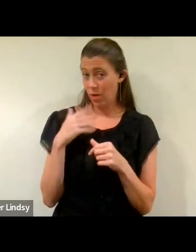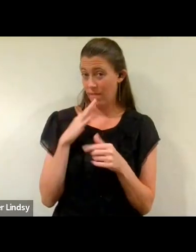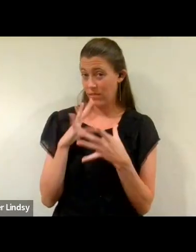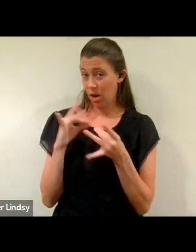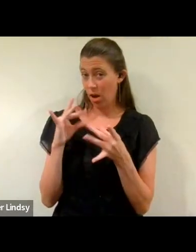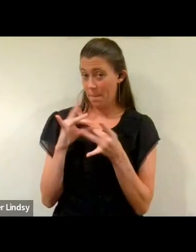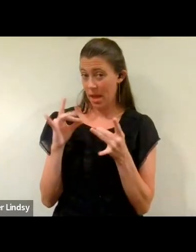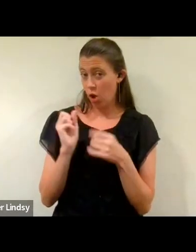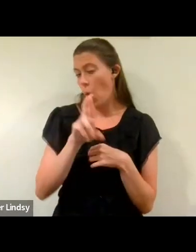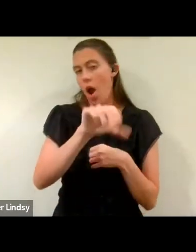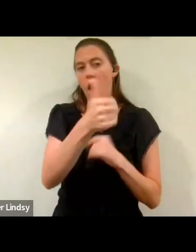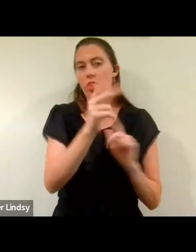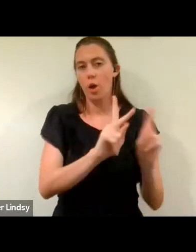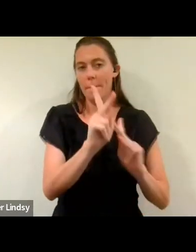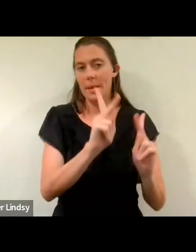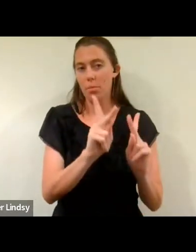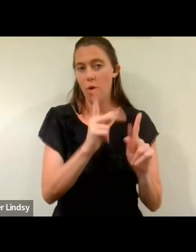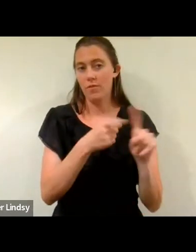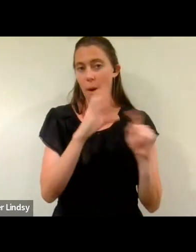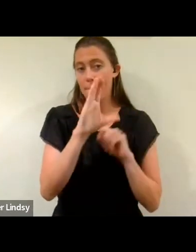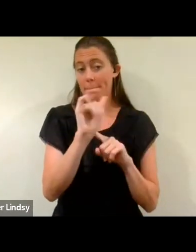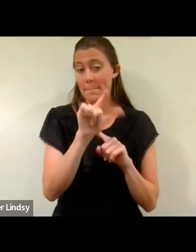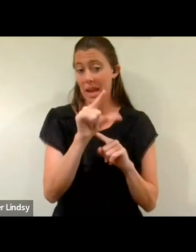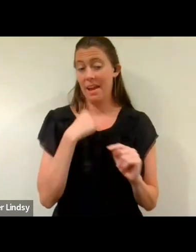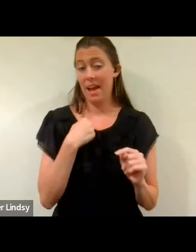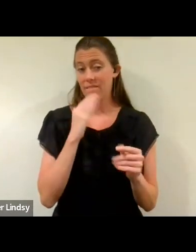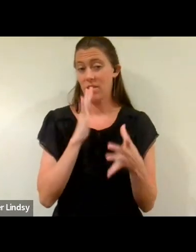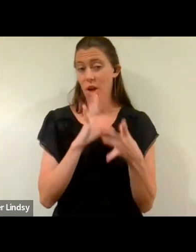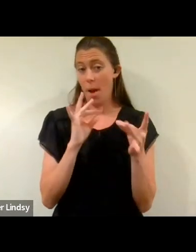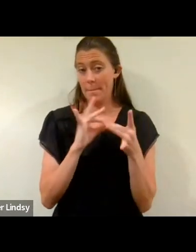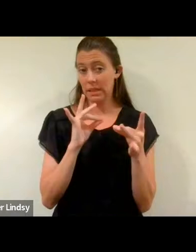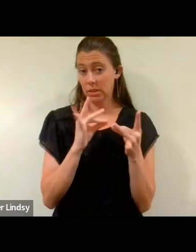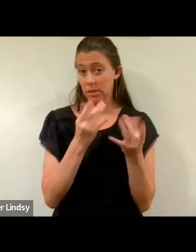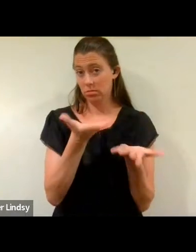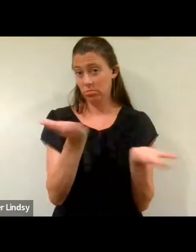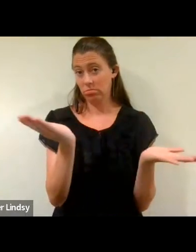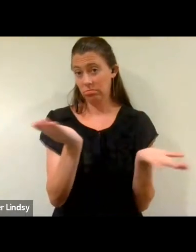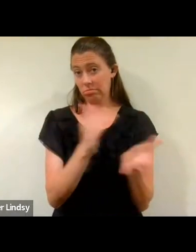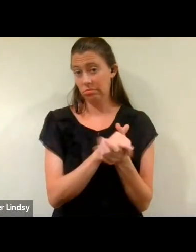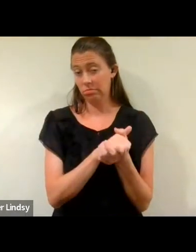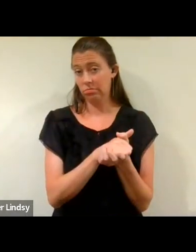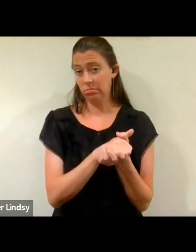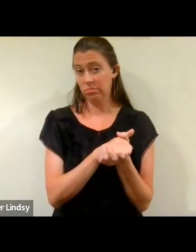had comments from the CAG before we speak up again.